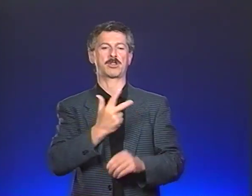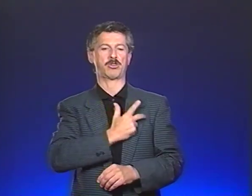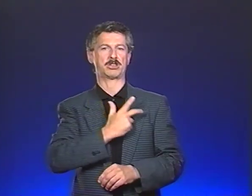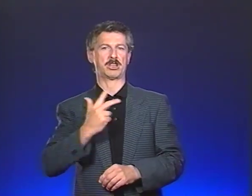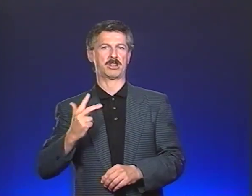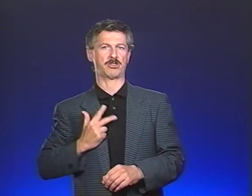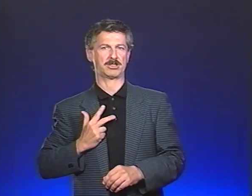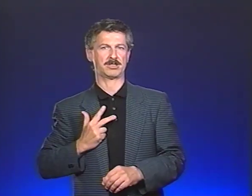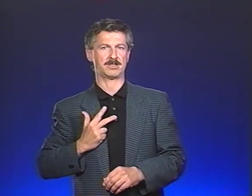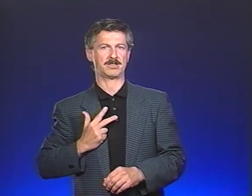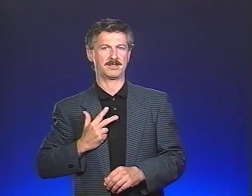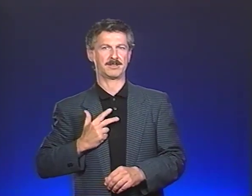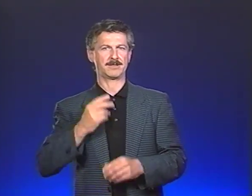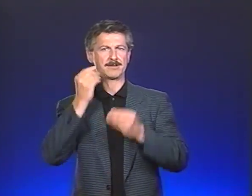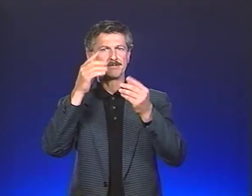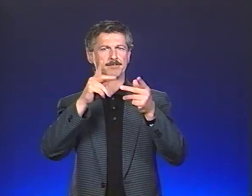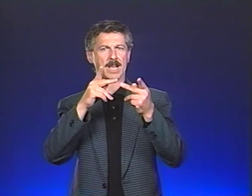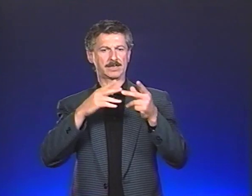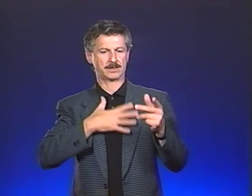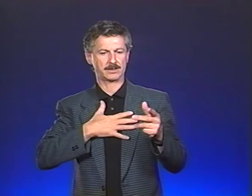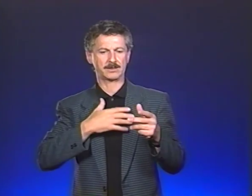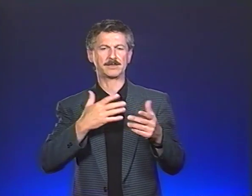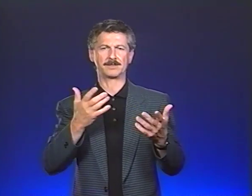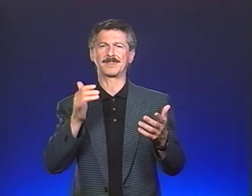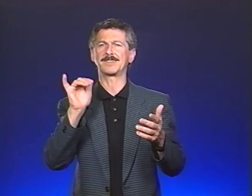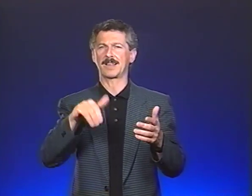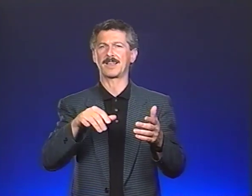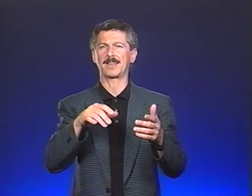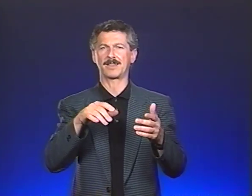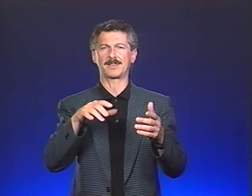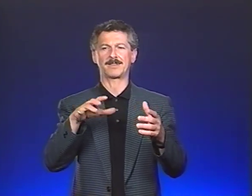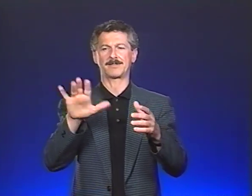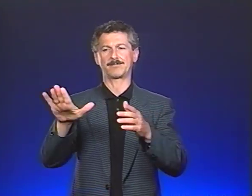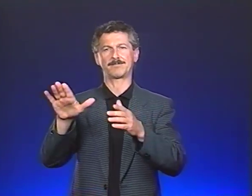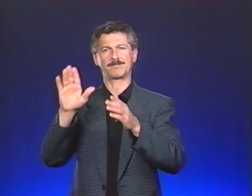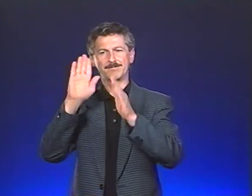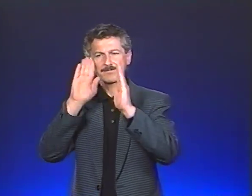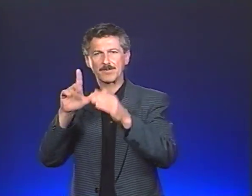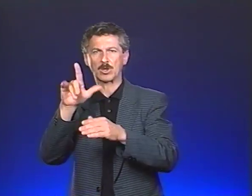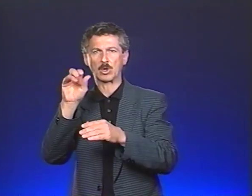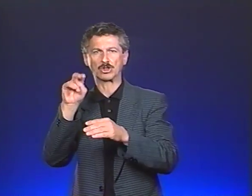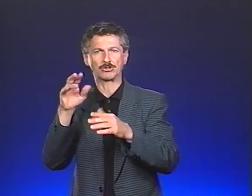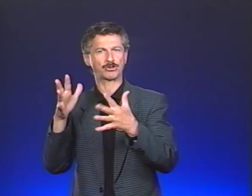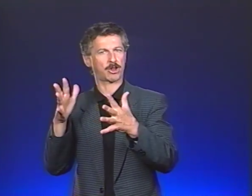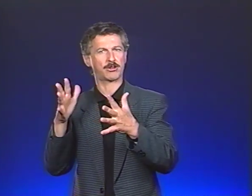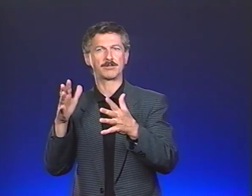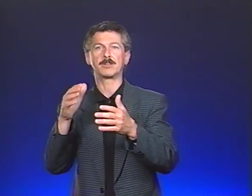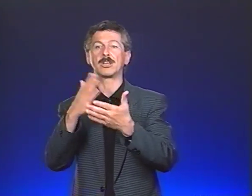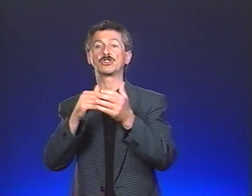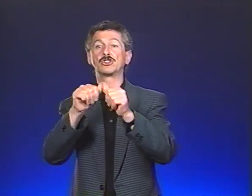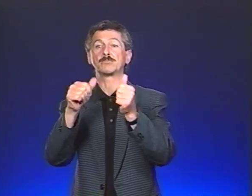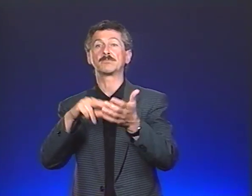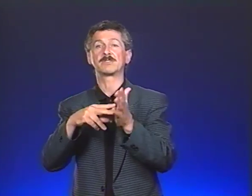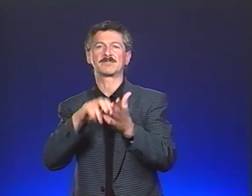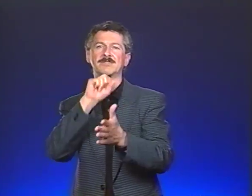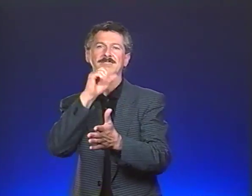food at the top of my head to mean that I'm thinking about food. The number 33 on my chest can be the number on a